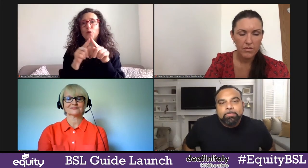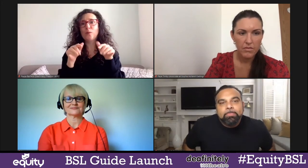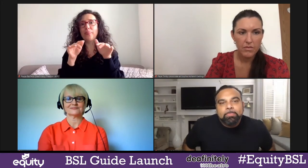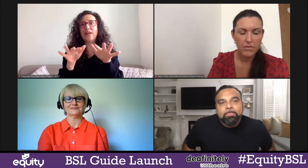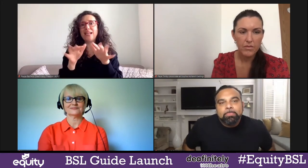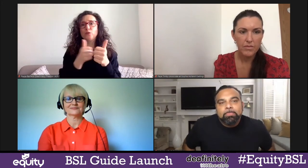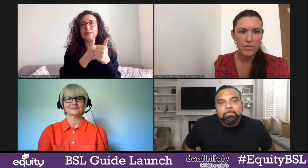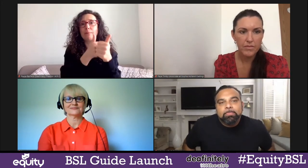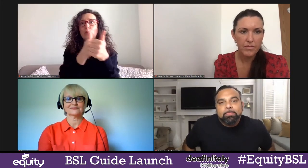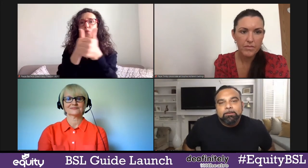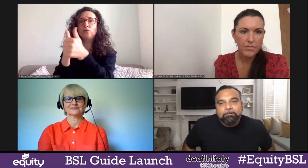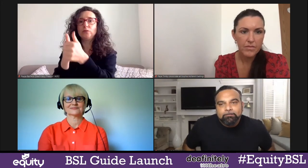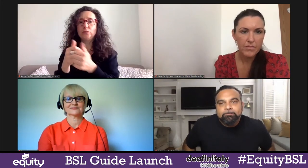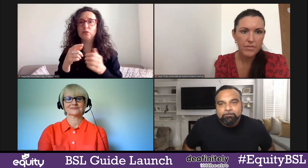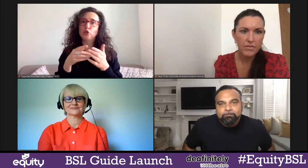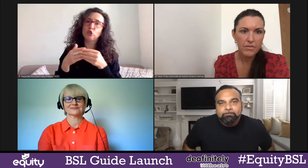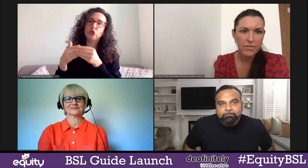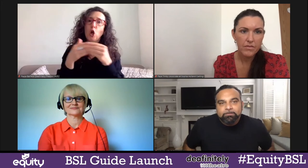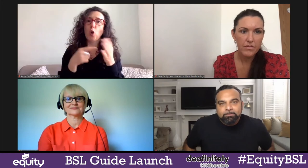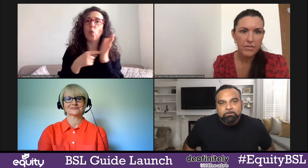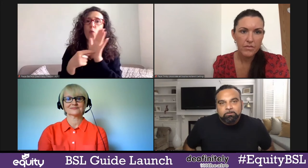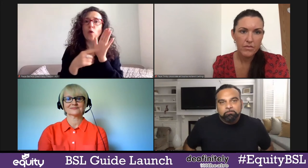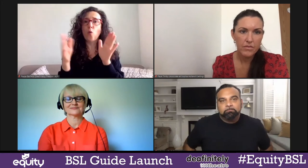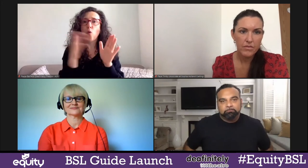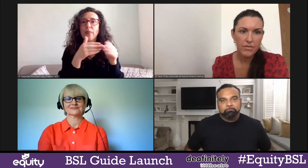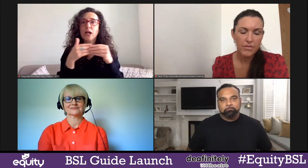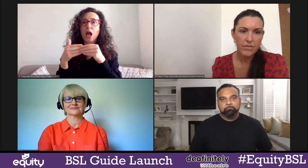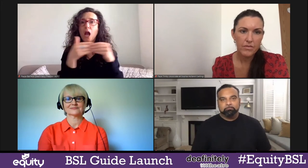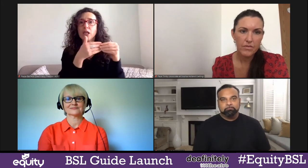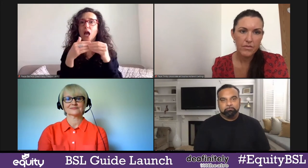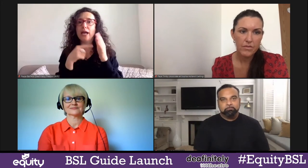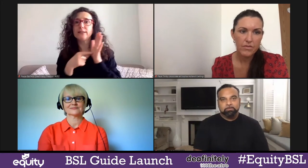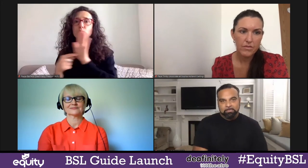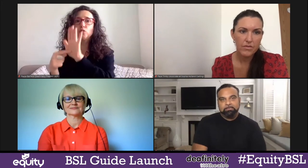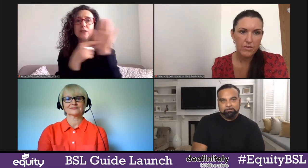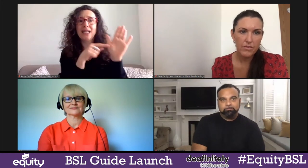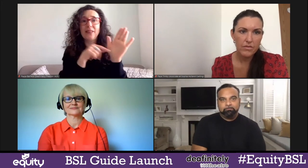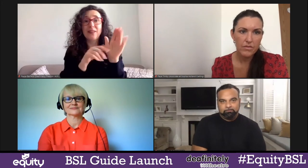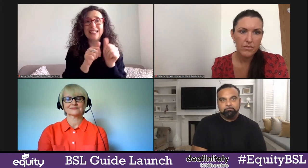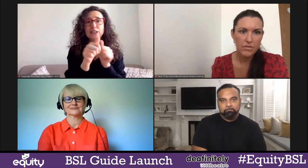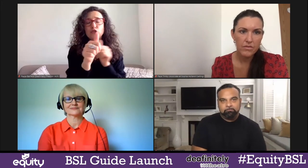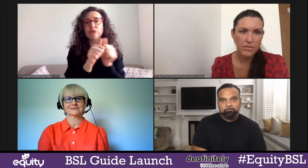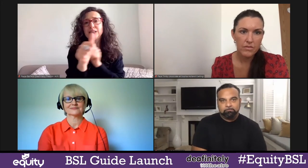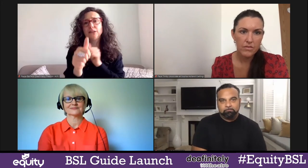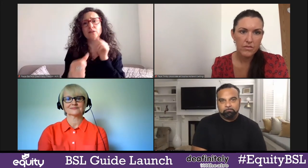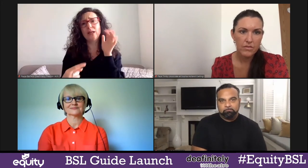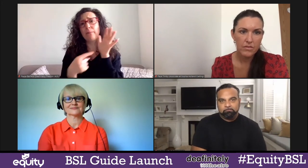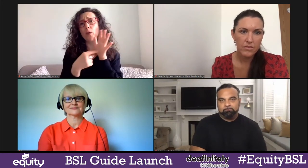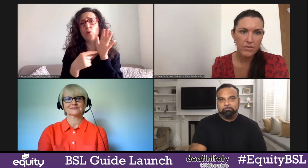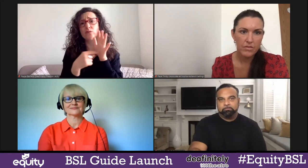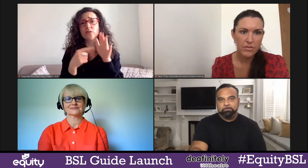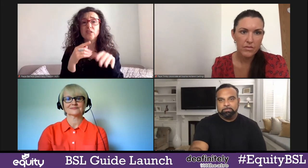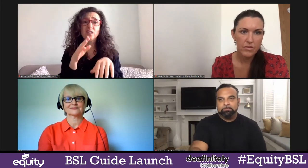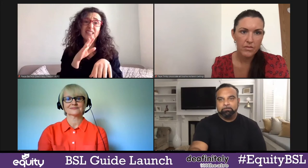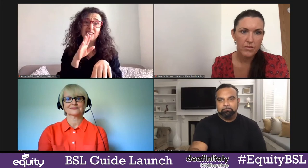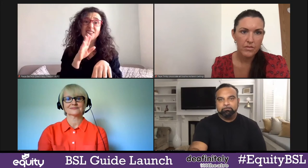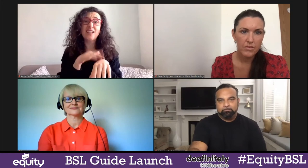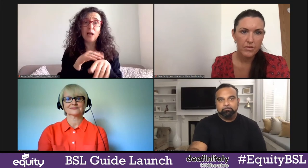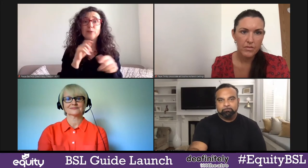Faye, with us today to really sort of, you know, really support and advocate this change and really to enforce this resource and share